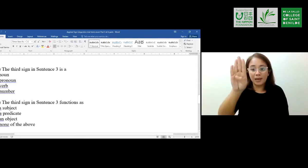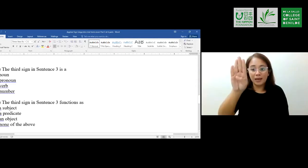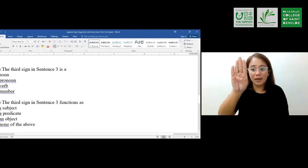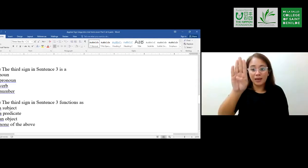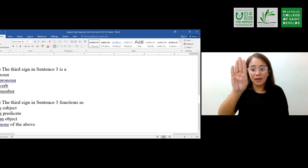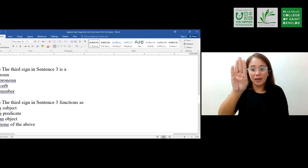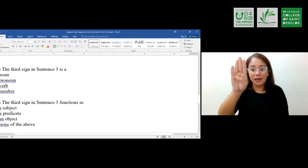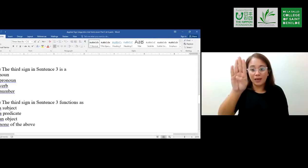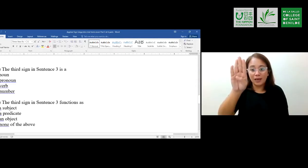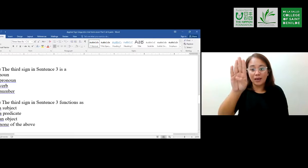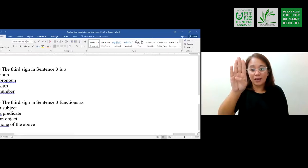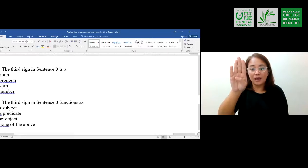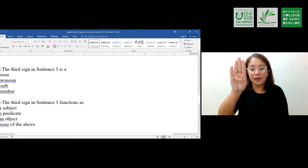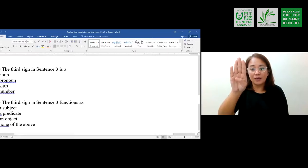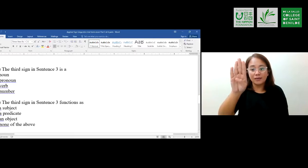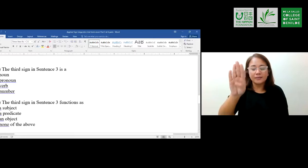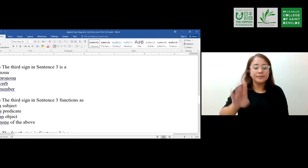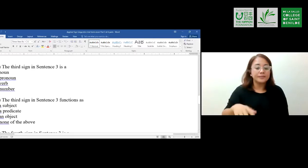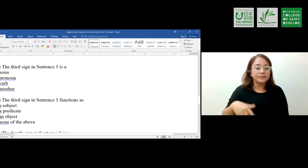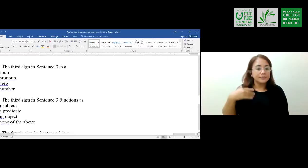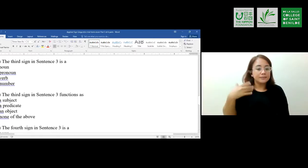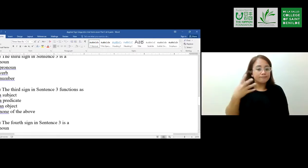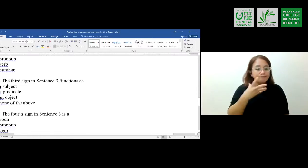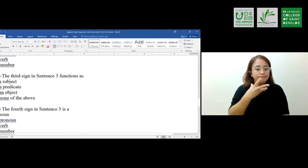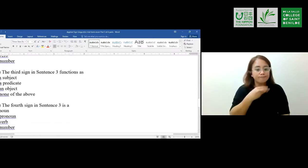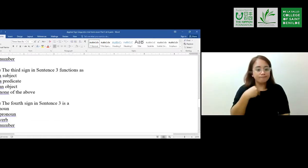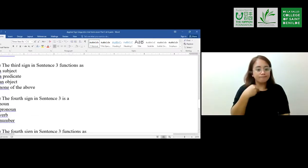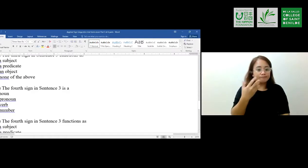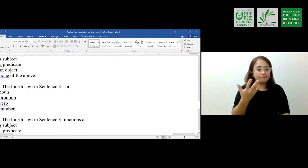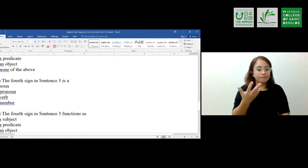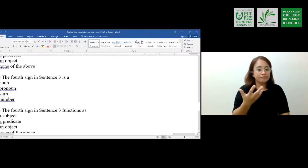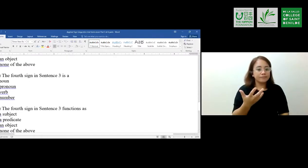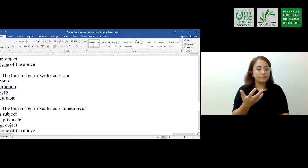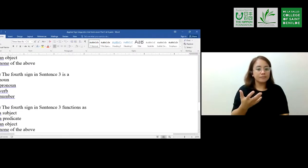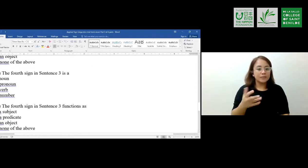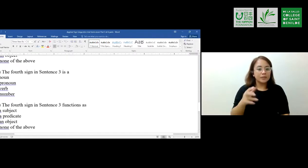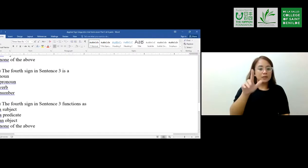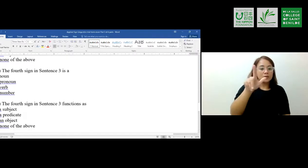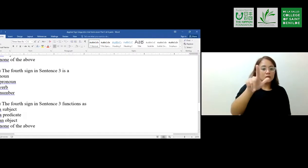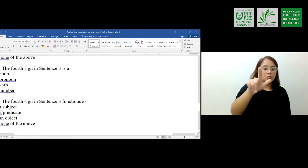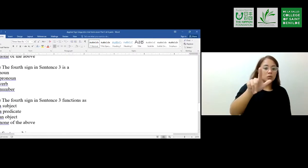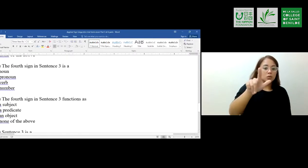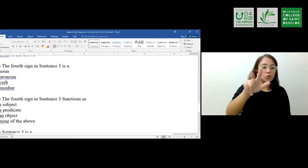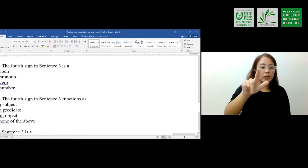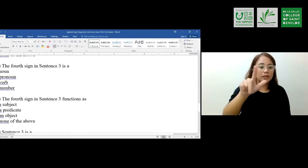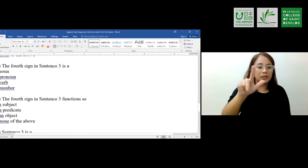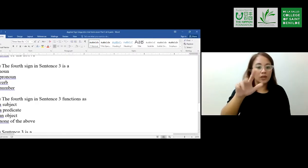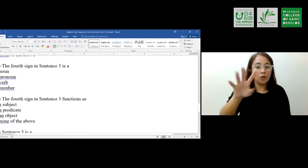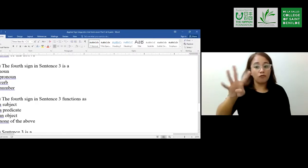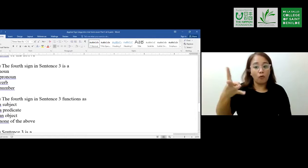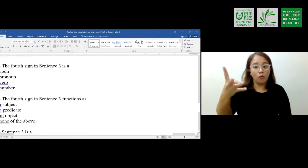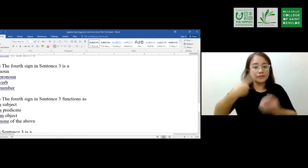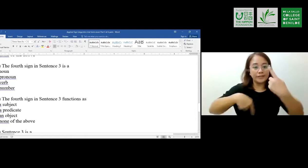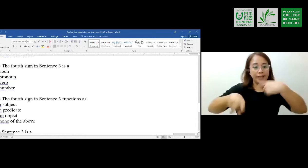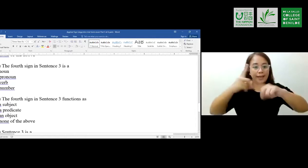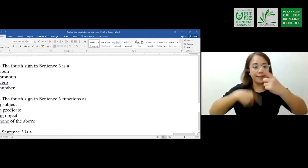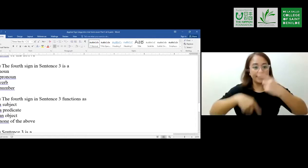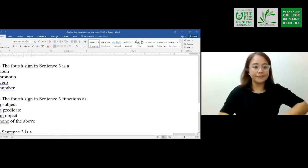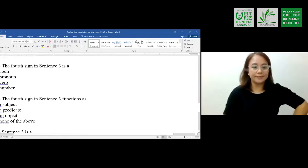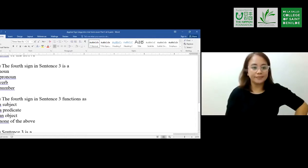Okay, and 23, the fourth sign in sentence 3